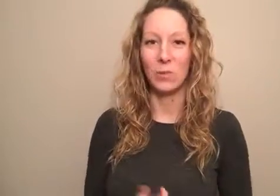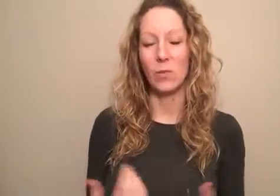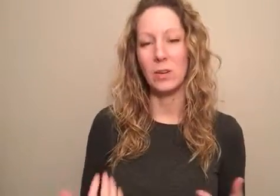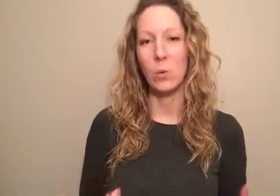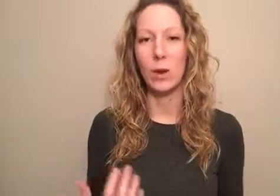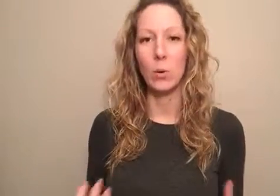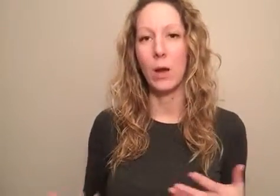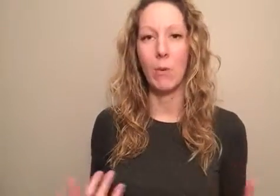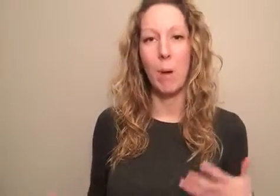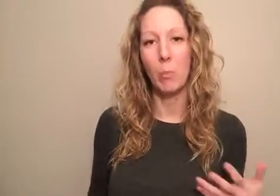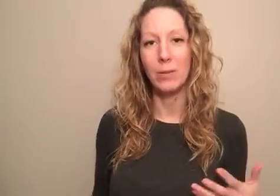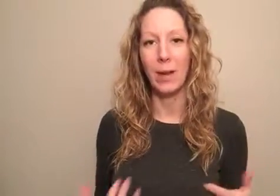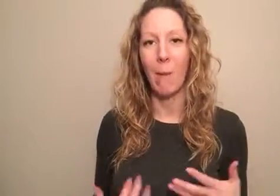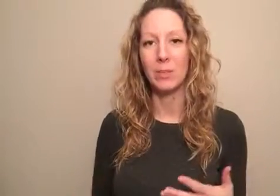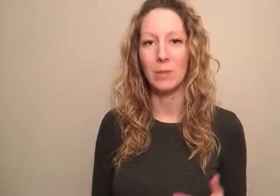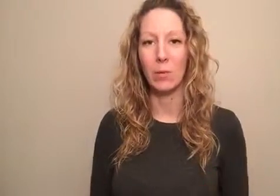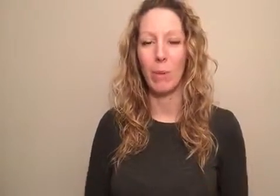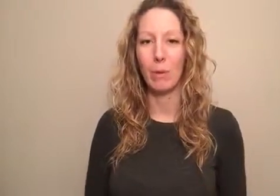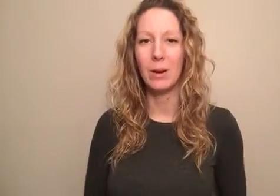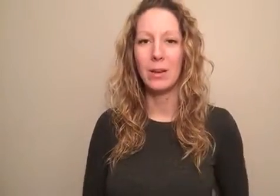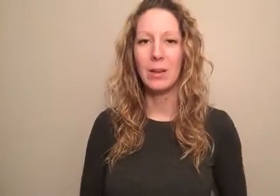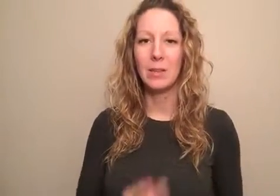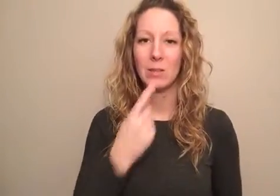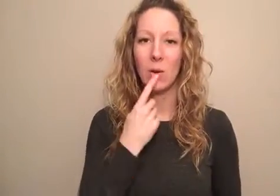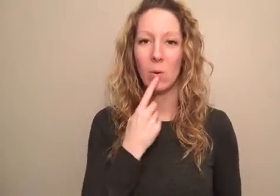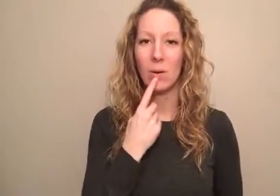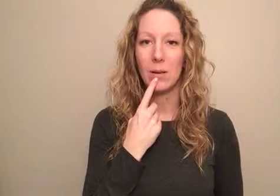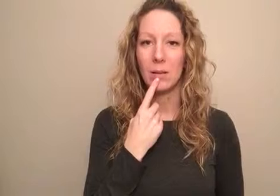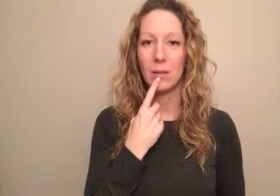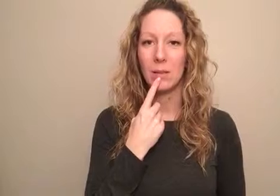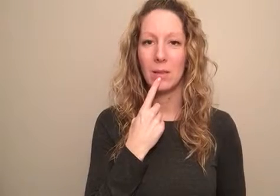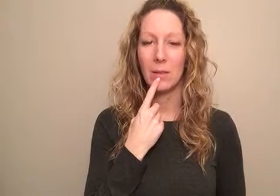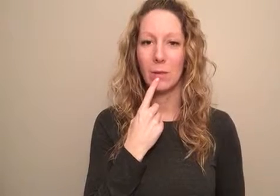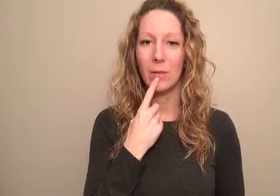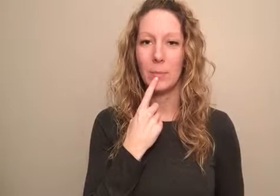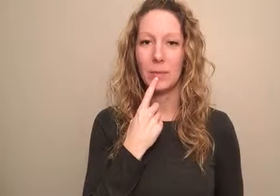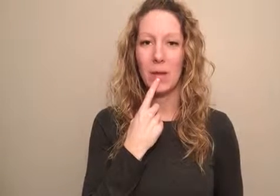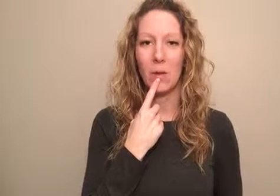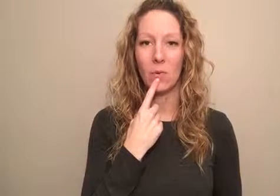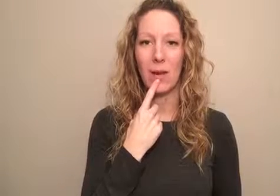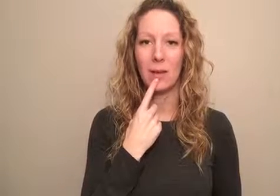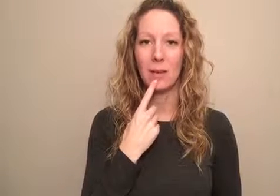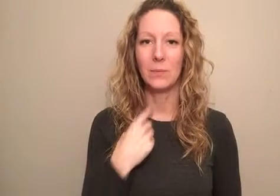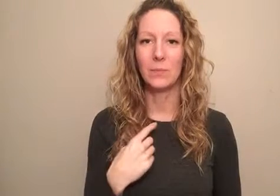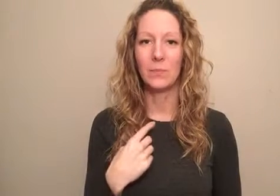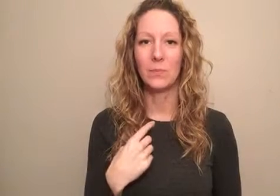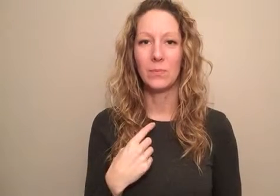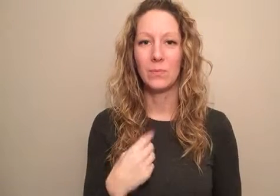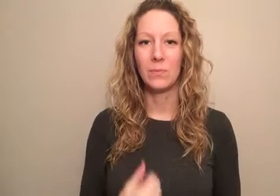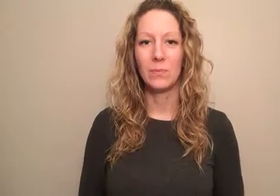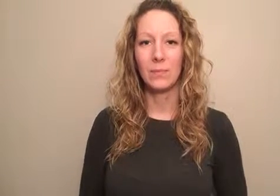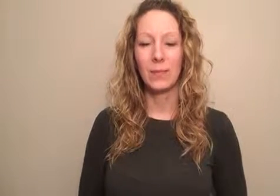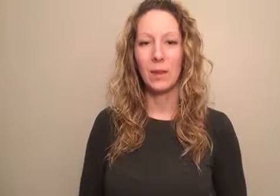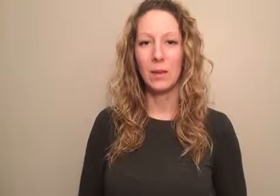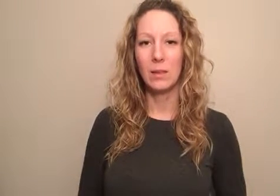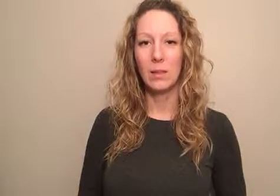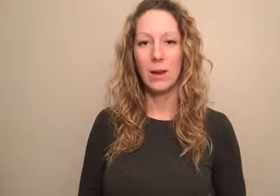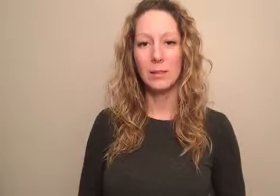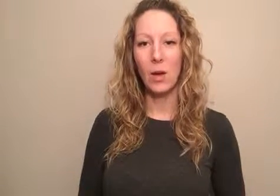if you need a way to kind of remember it, that helps me to remember it. So think of your lips and red. Okay, the next